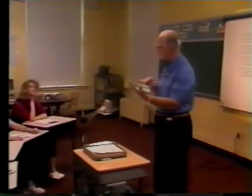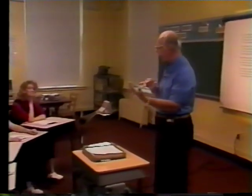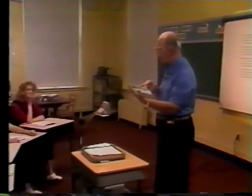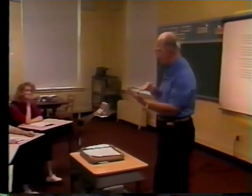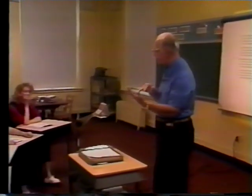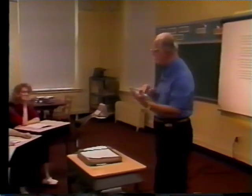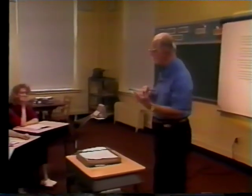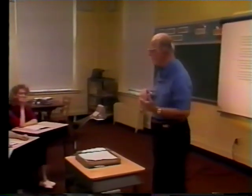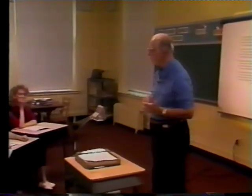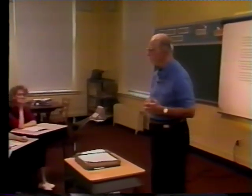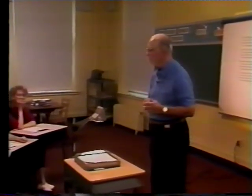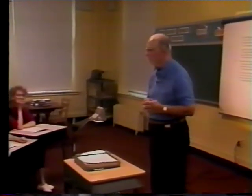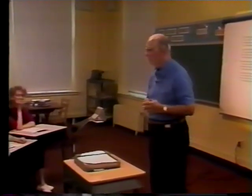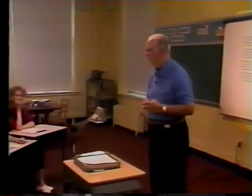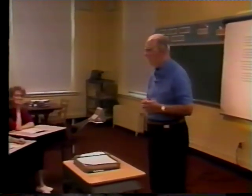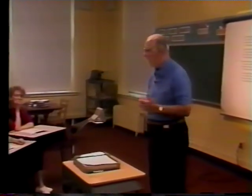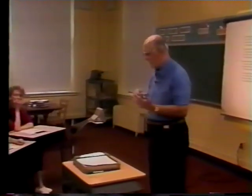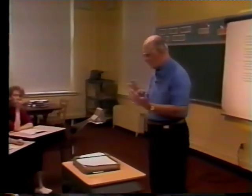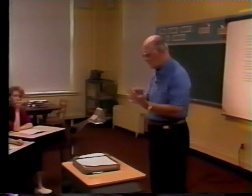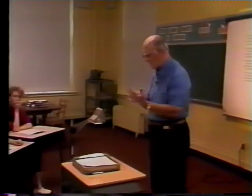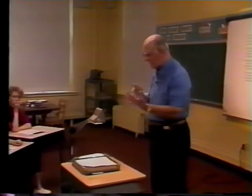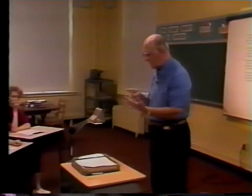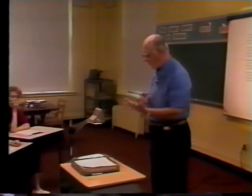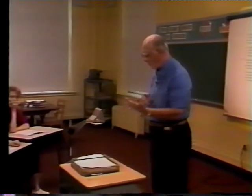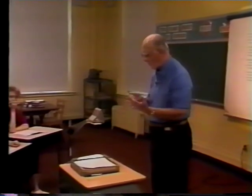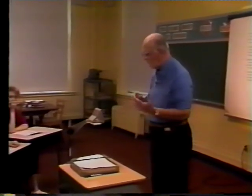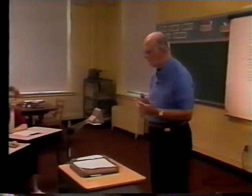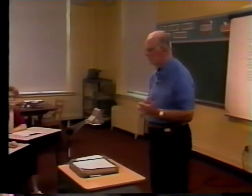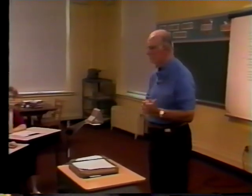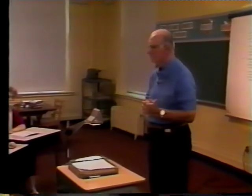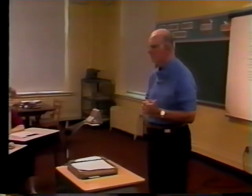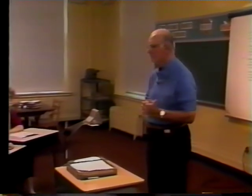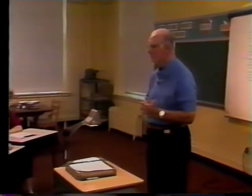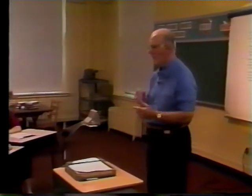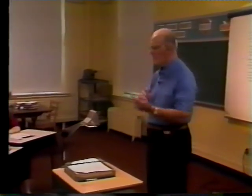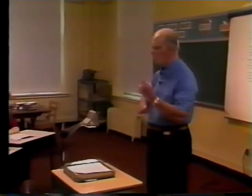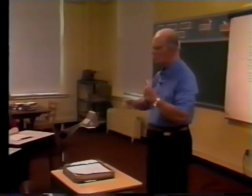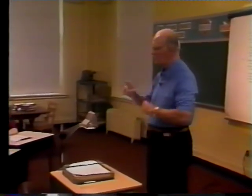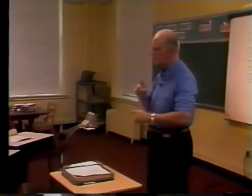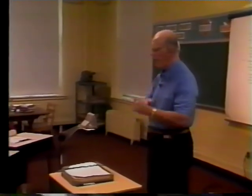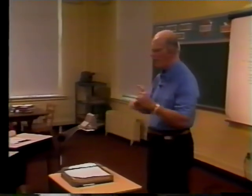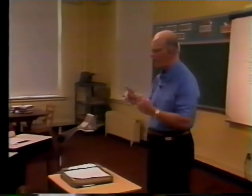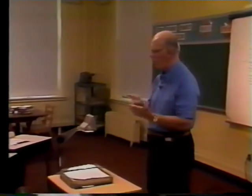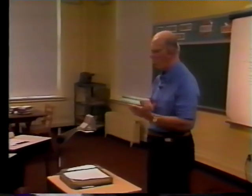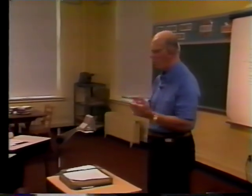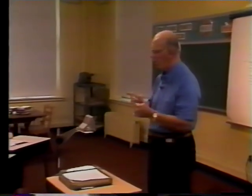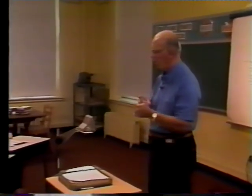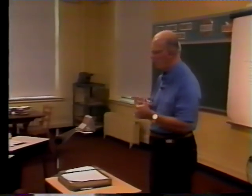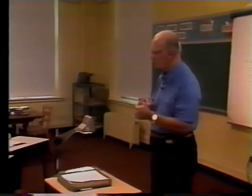study, and you read the poem. We signed that poem first.